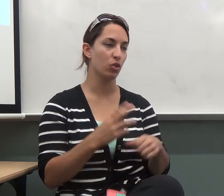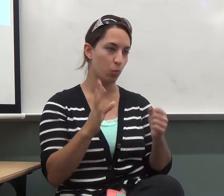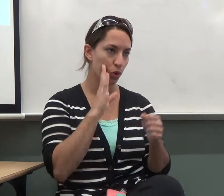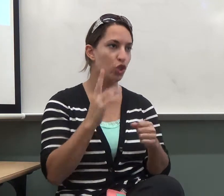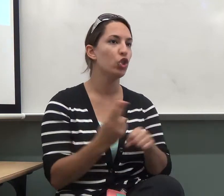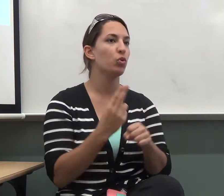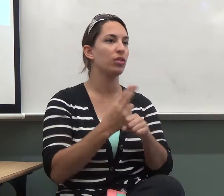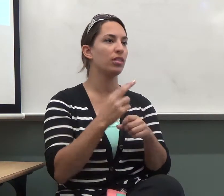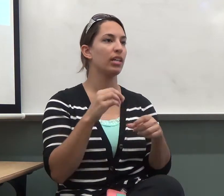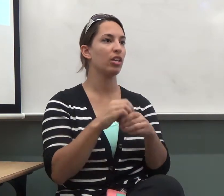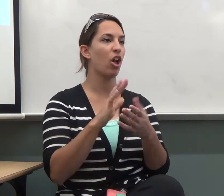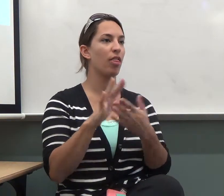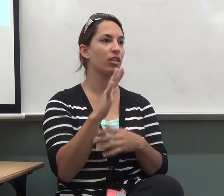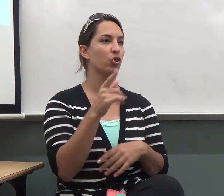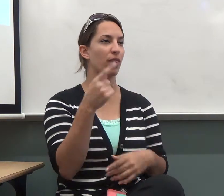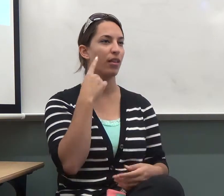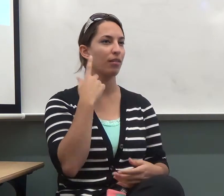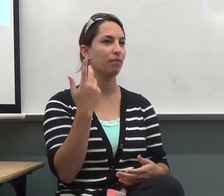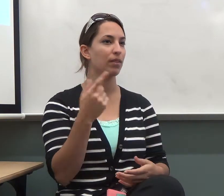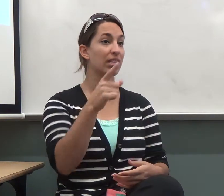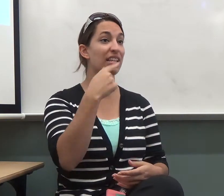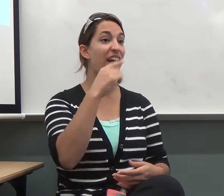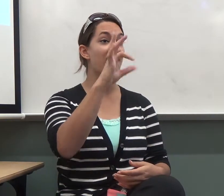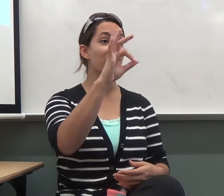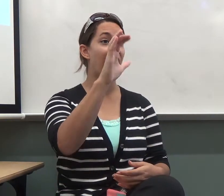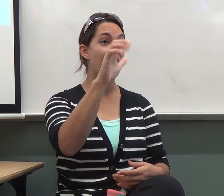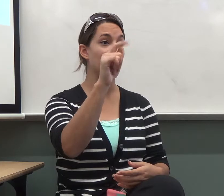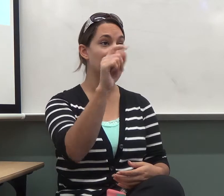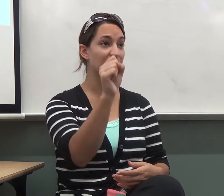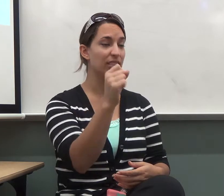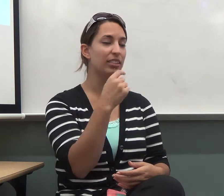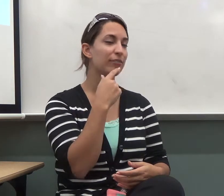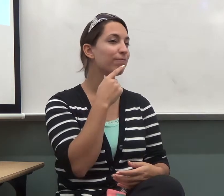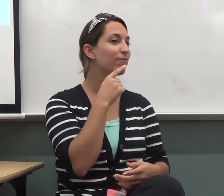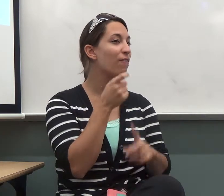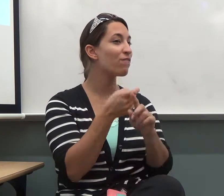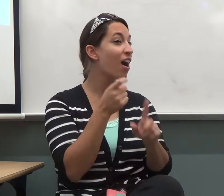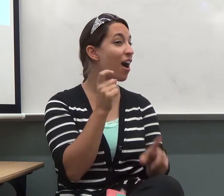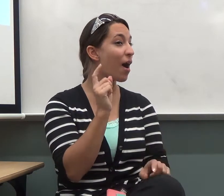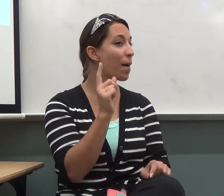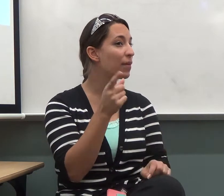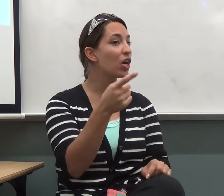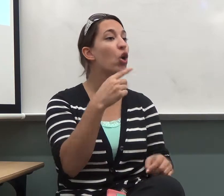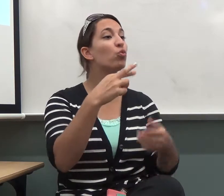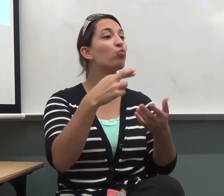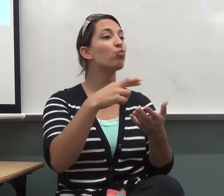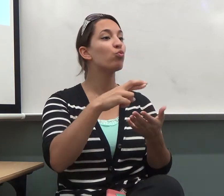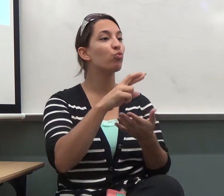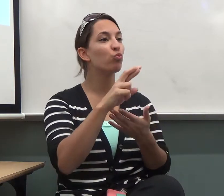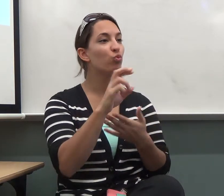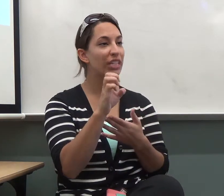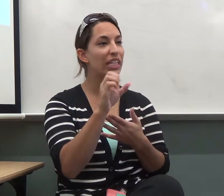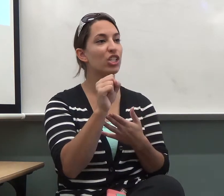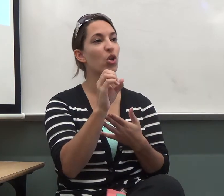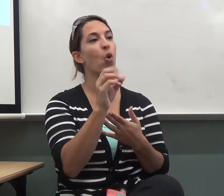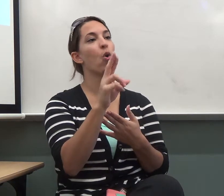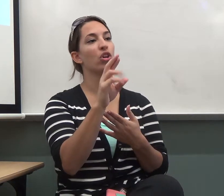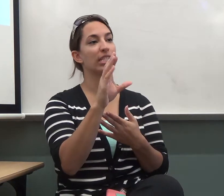Facts From where? from resources from. Ah, that's it. Resources. There we go.